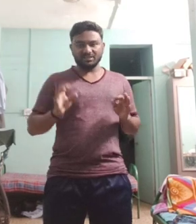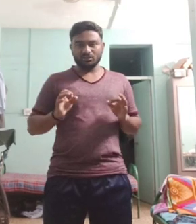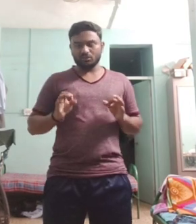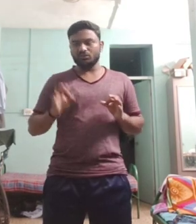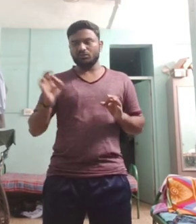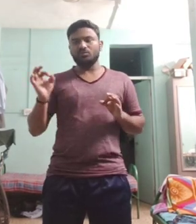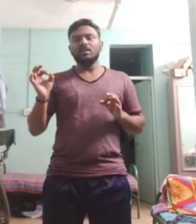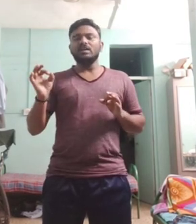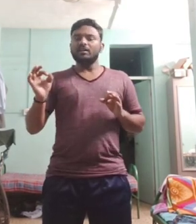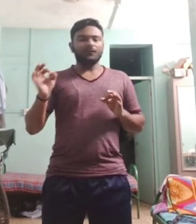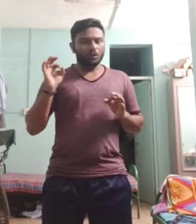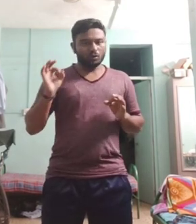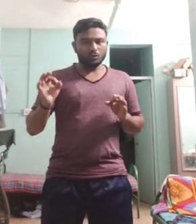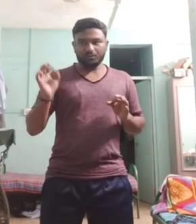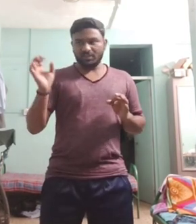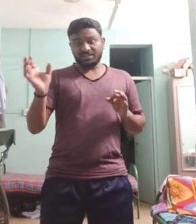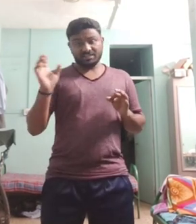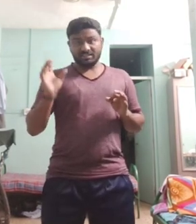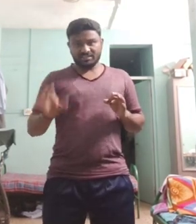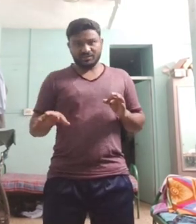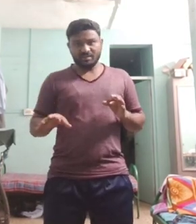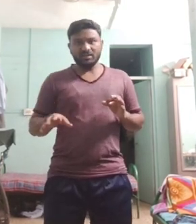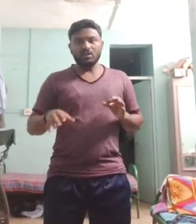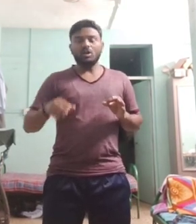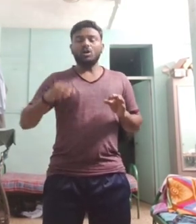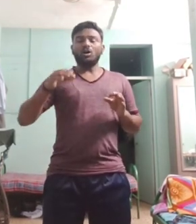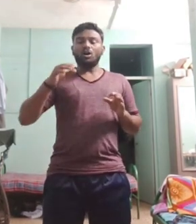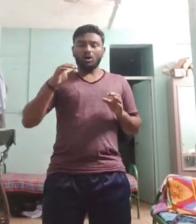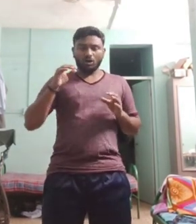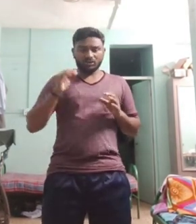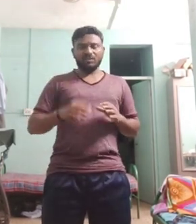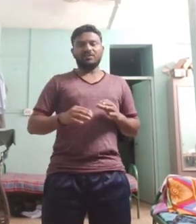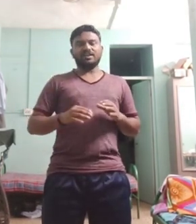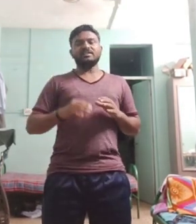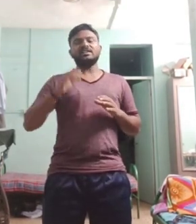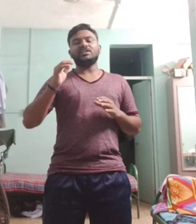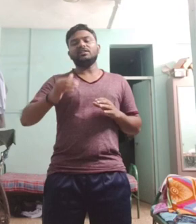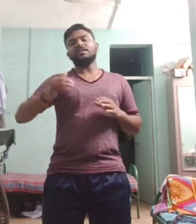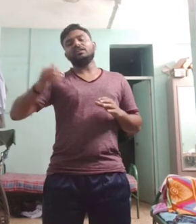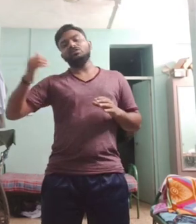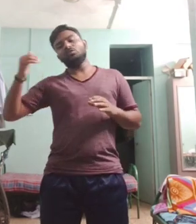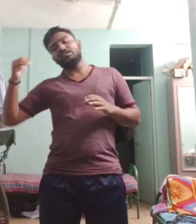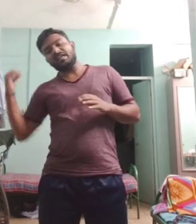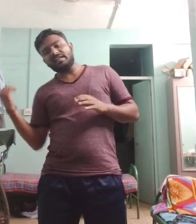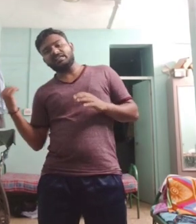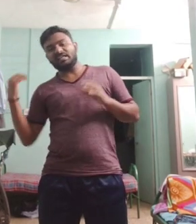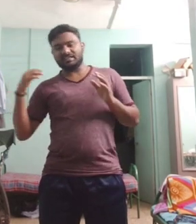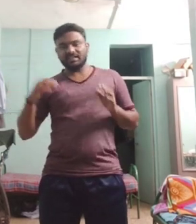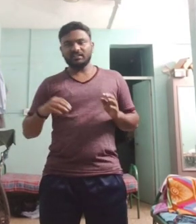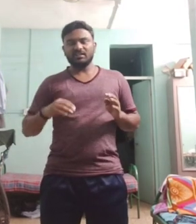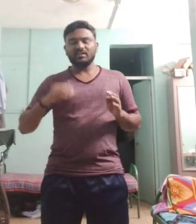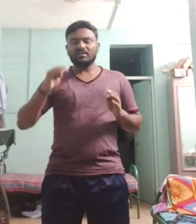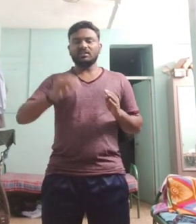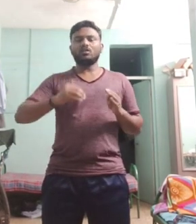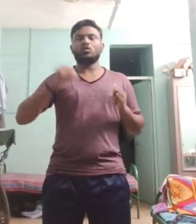to for loop conditional statement. Otherwise it will get into direct exit the